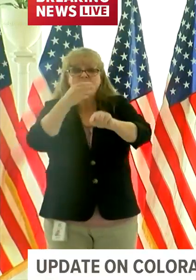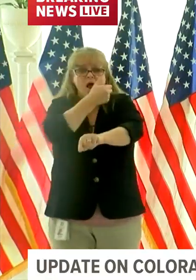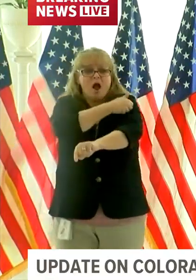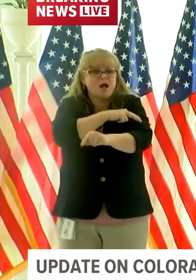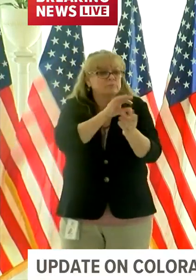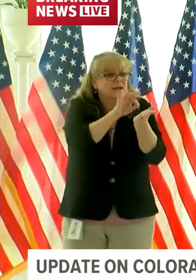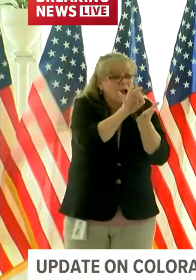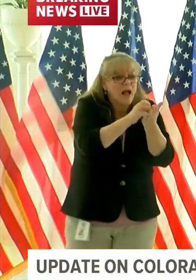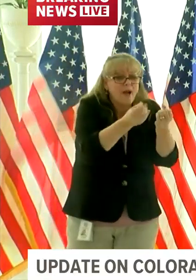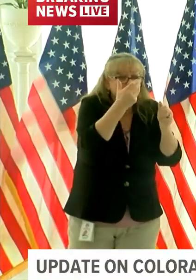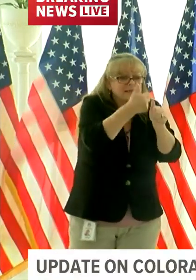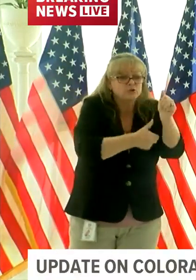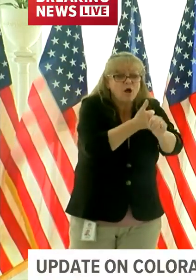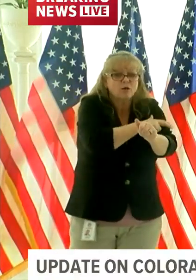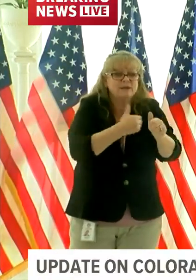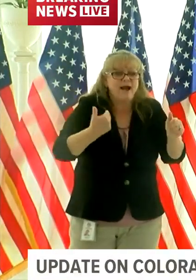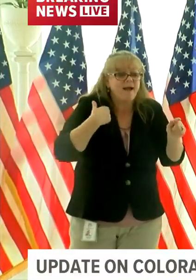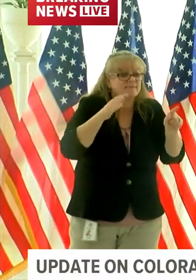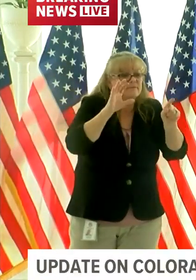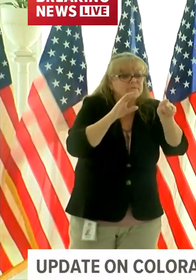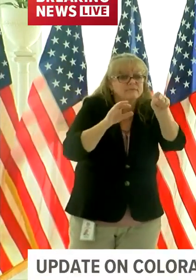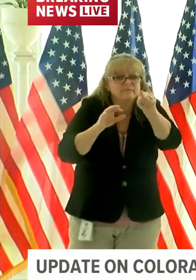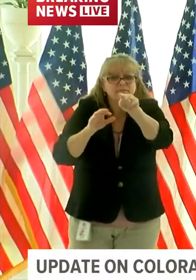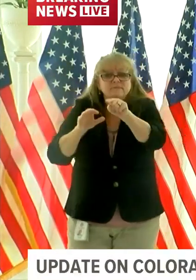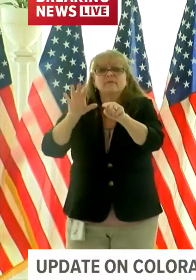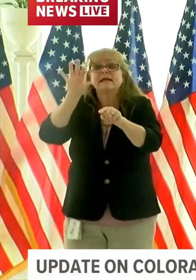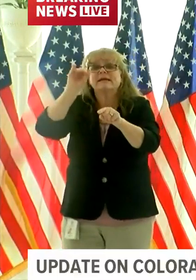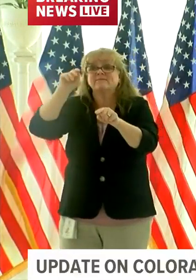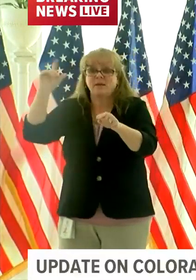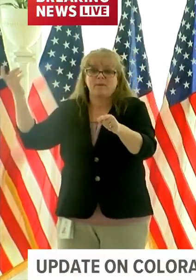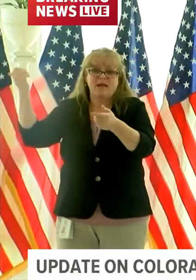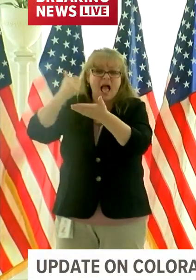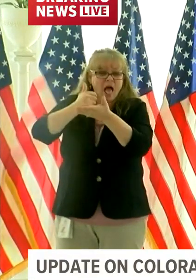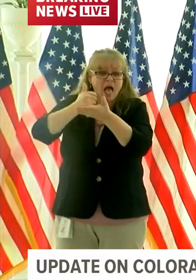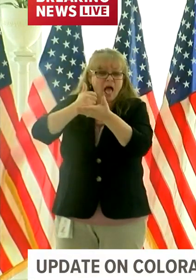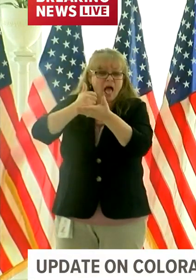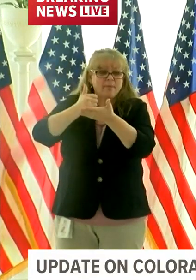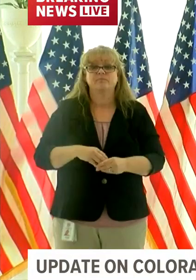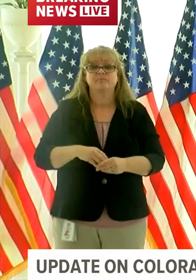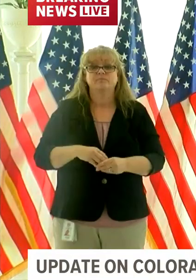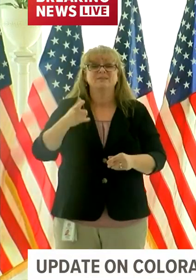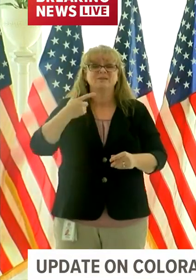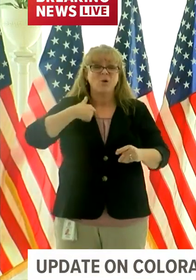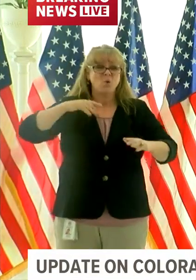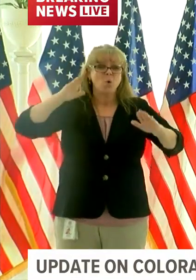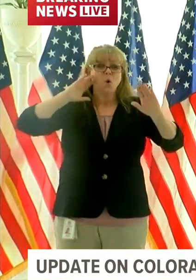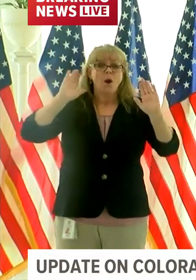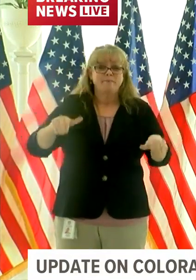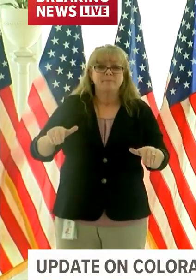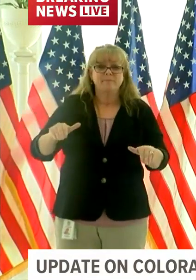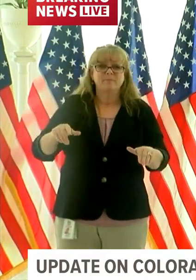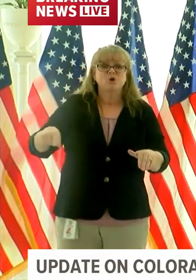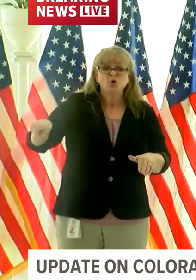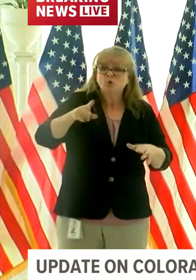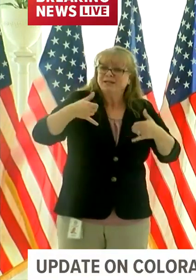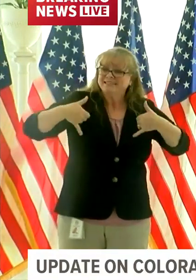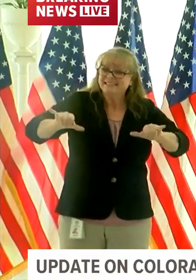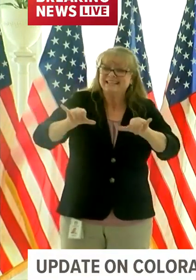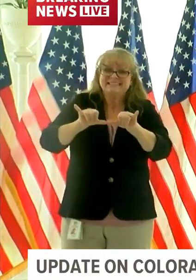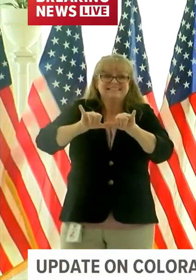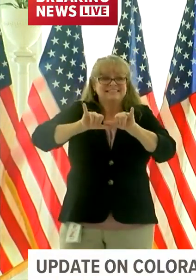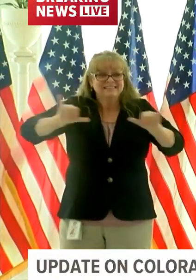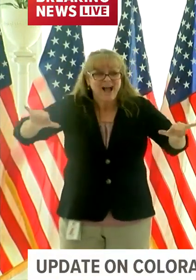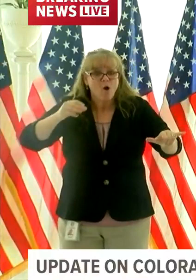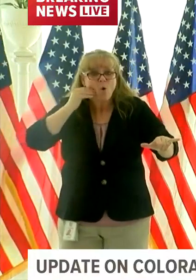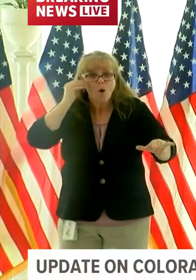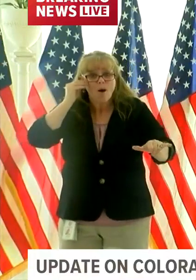So that number available has increased, and we only hope that Coloradans are staying home enough